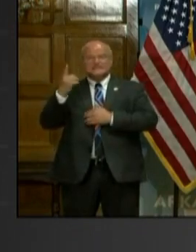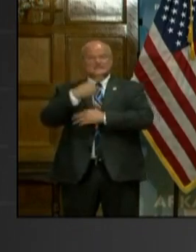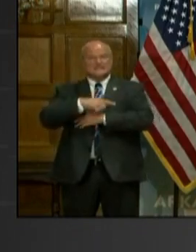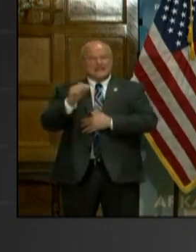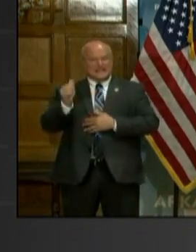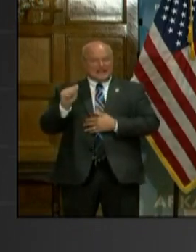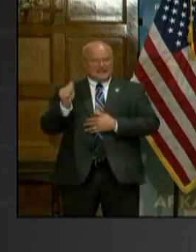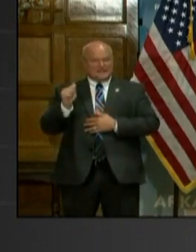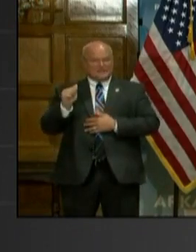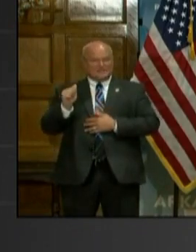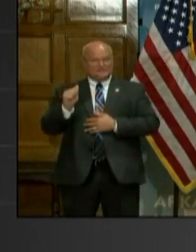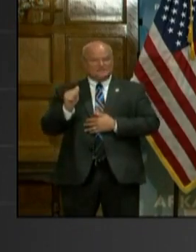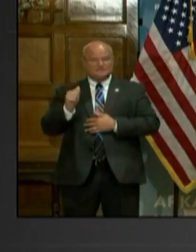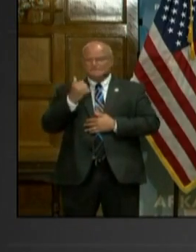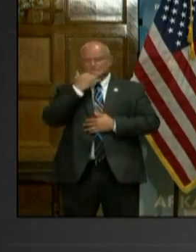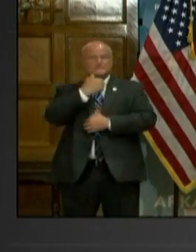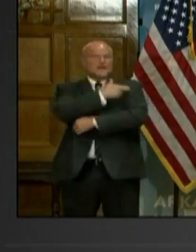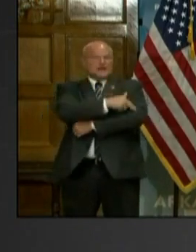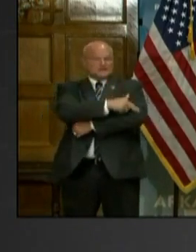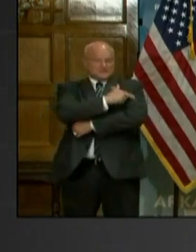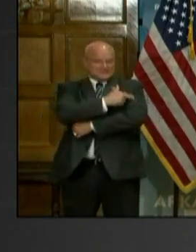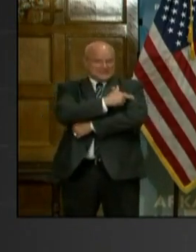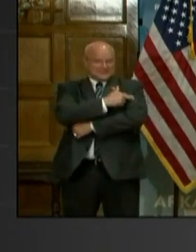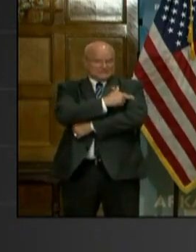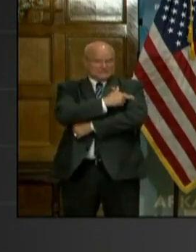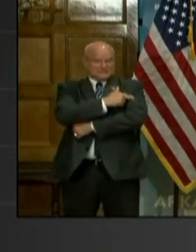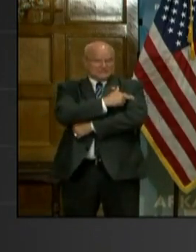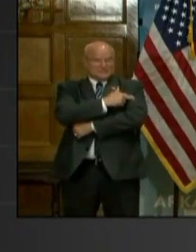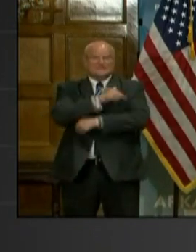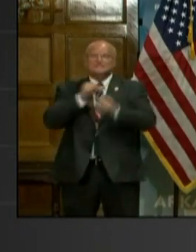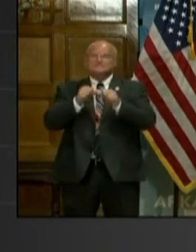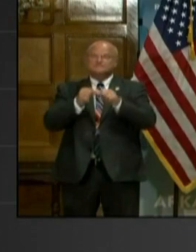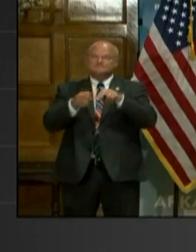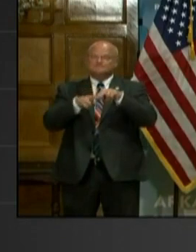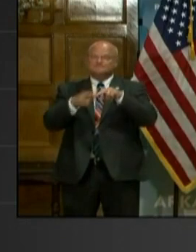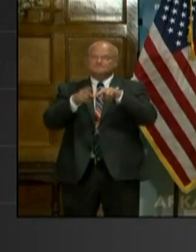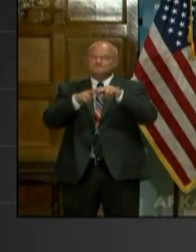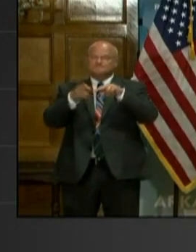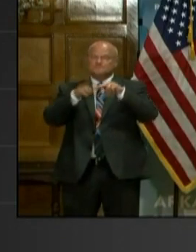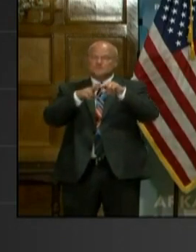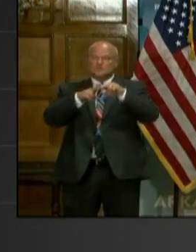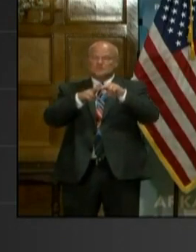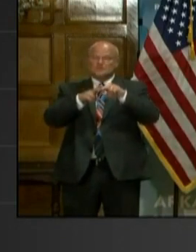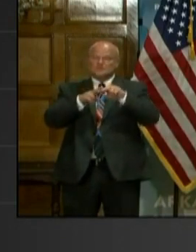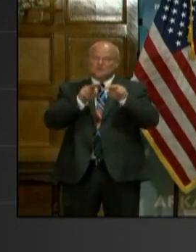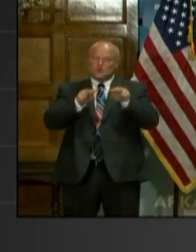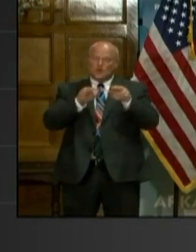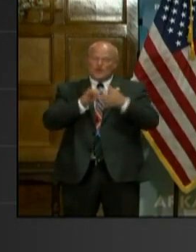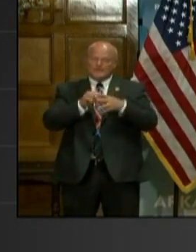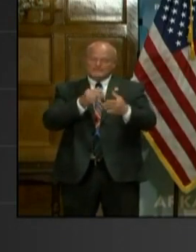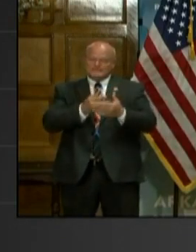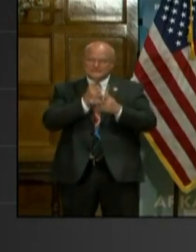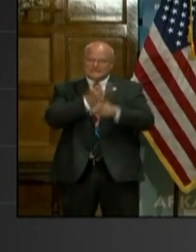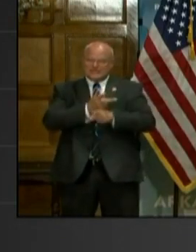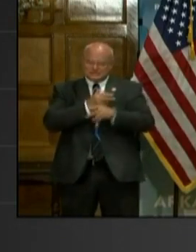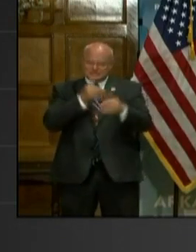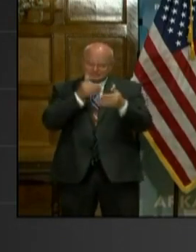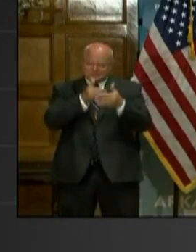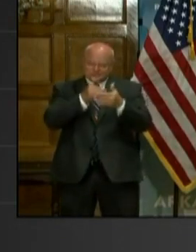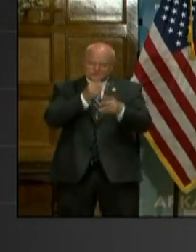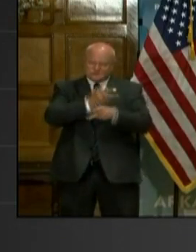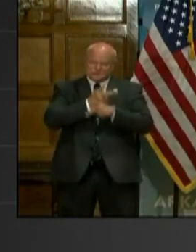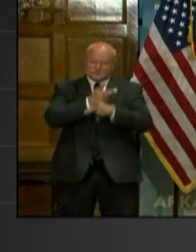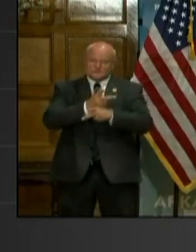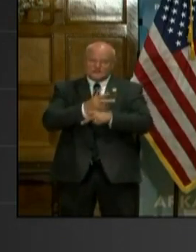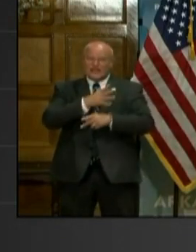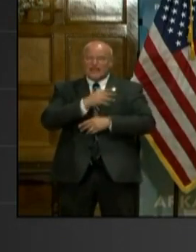rolling average, here the hospitalizations continues to increase. We watch that very carefully, and